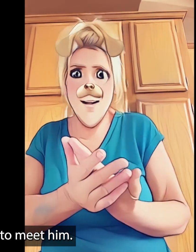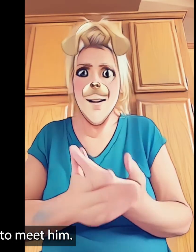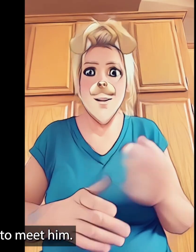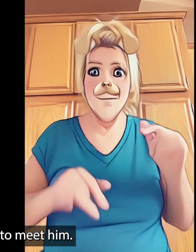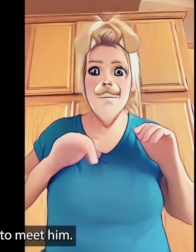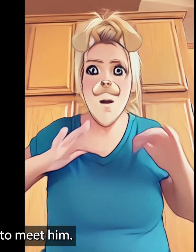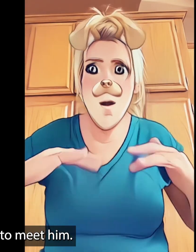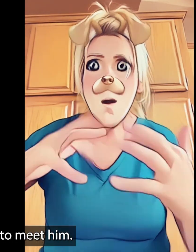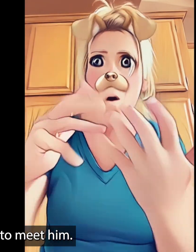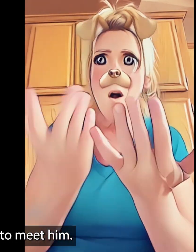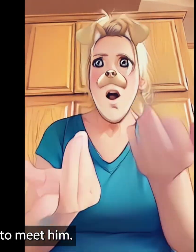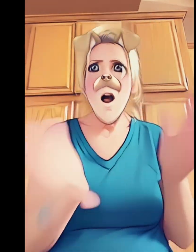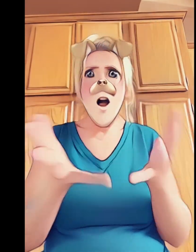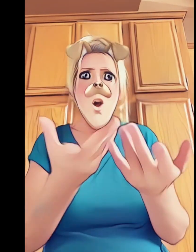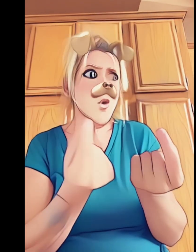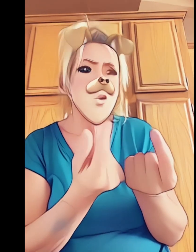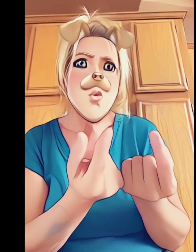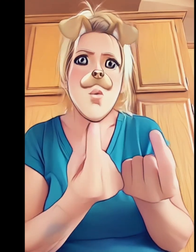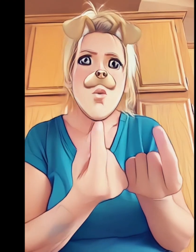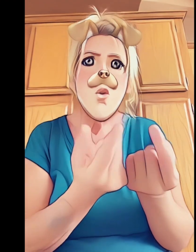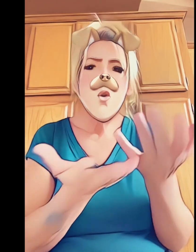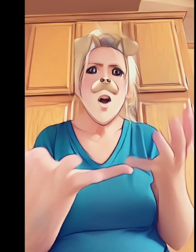to meet him.